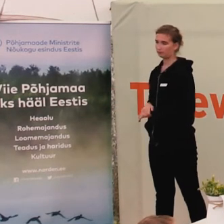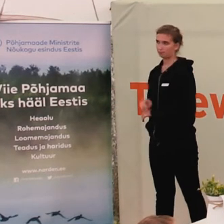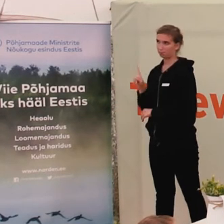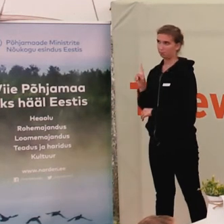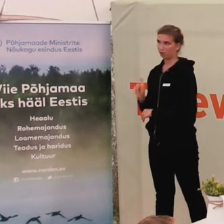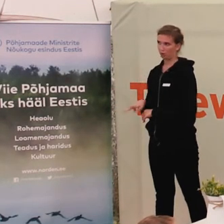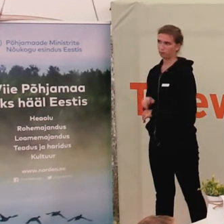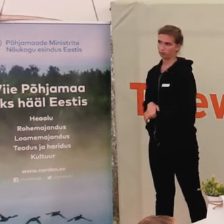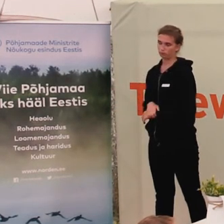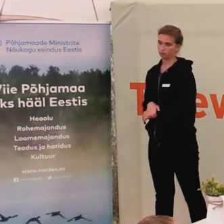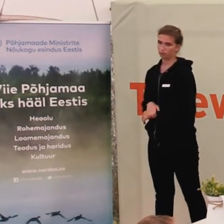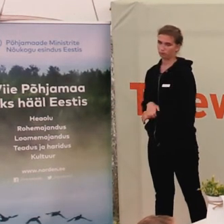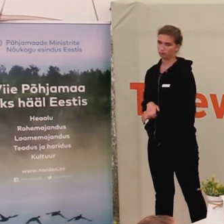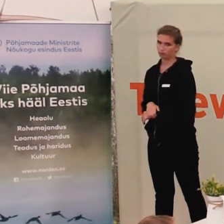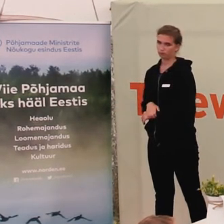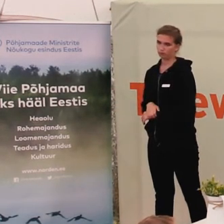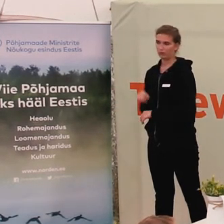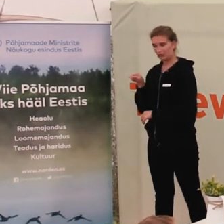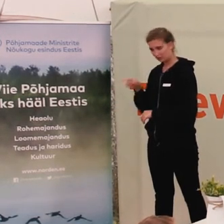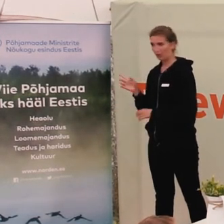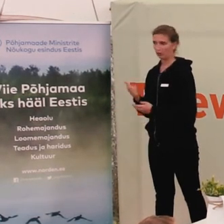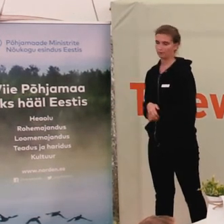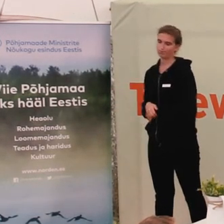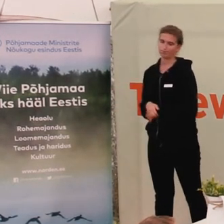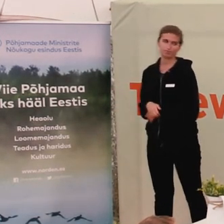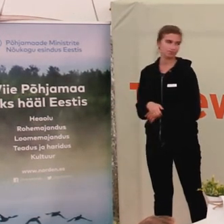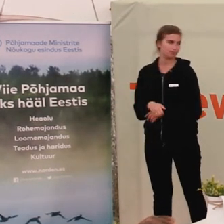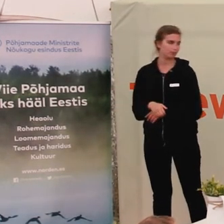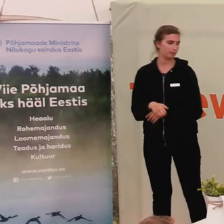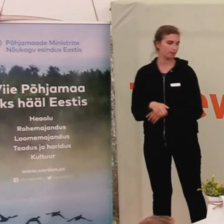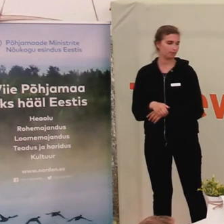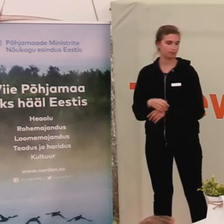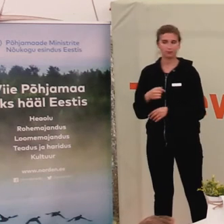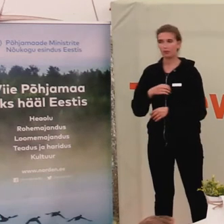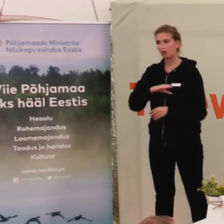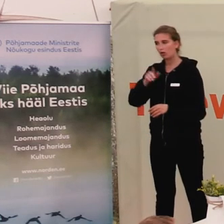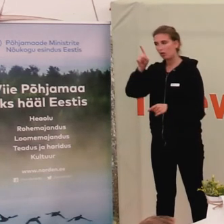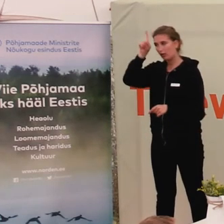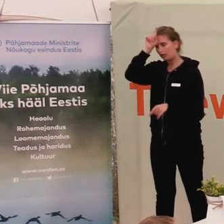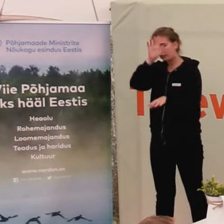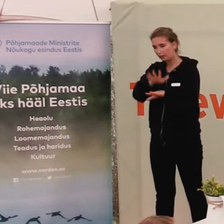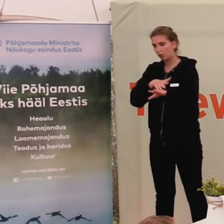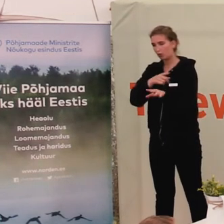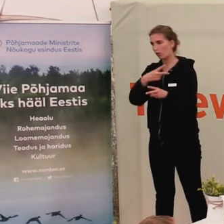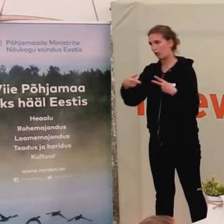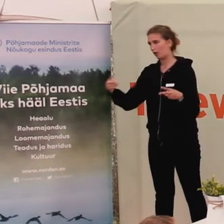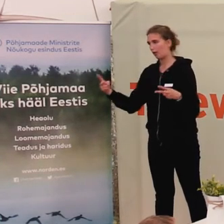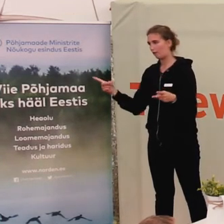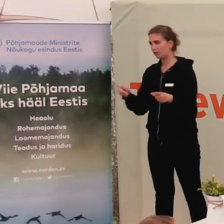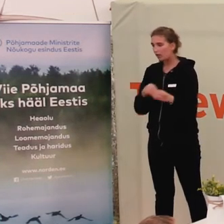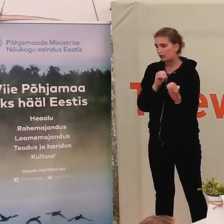Yes, if just the one thing, then this would it. Okay. Enlighten all the governments about